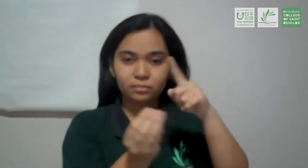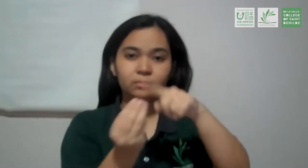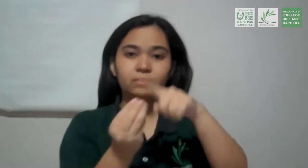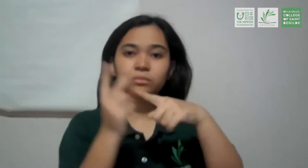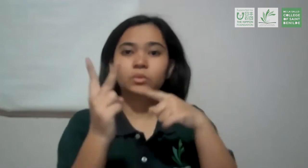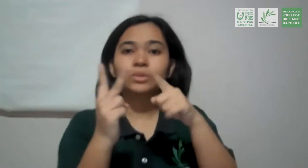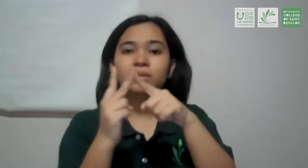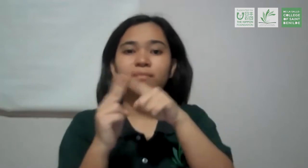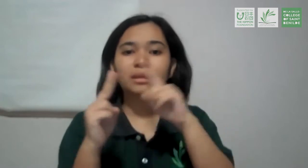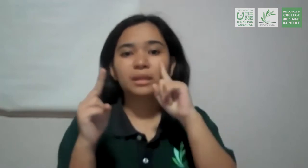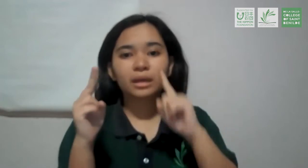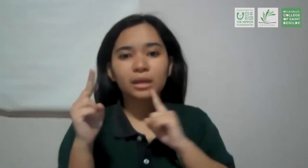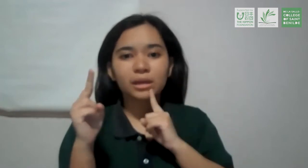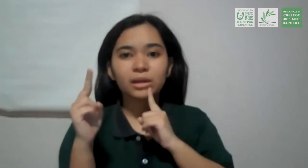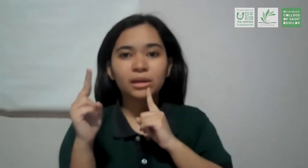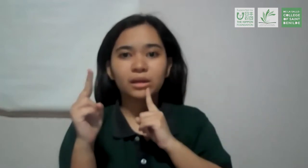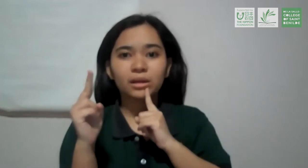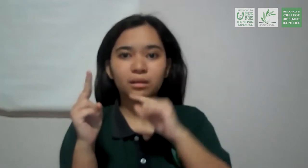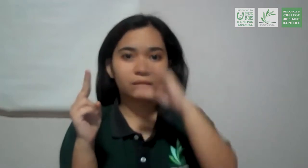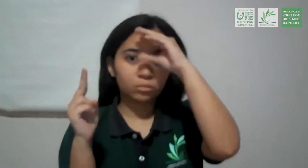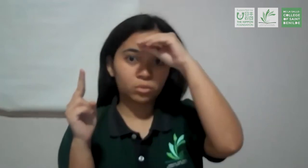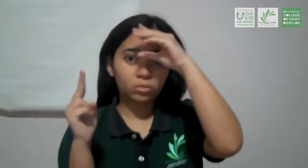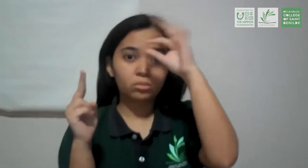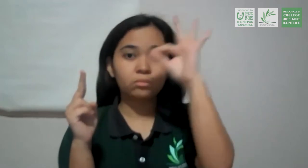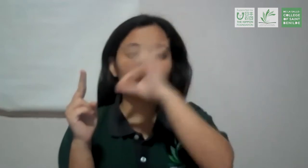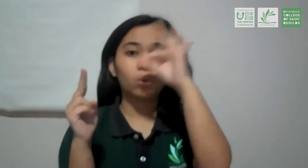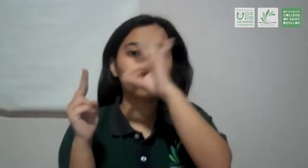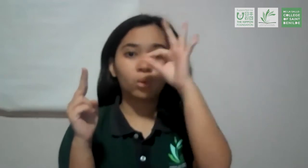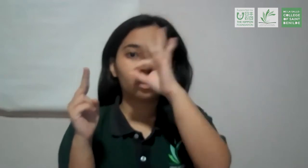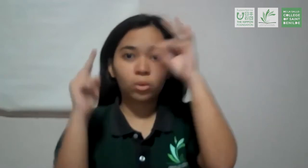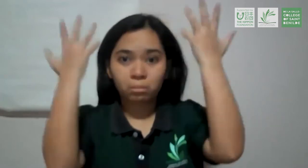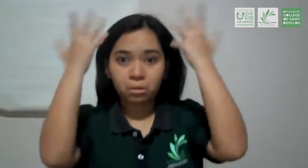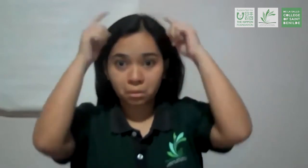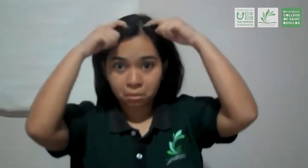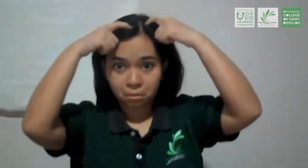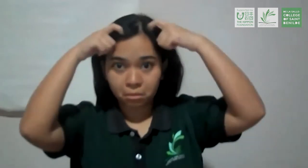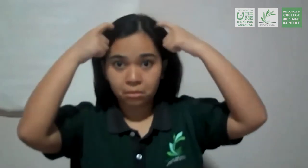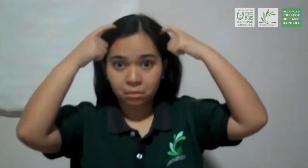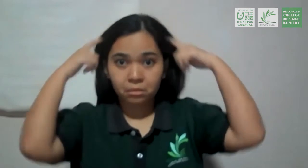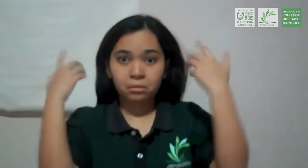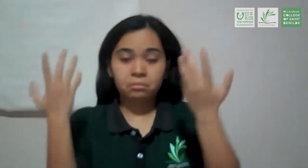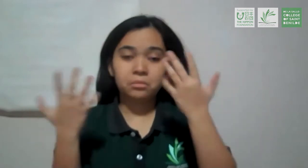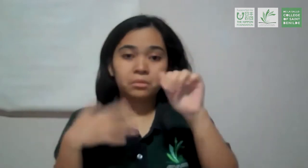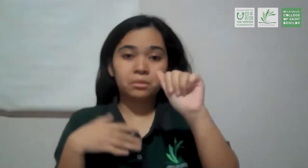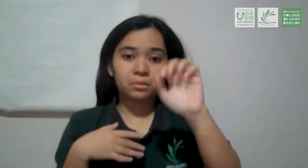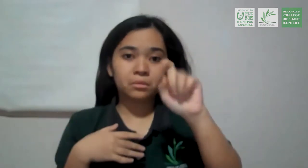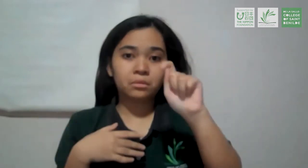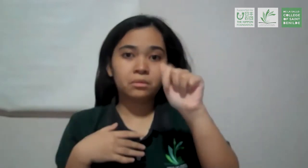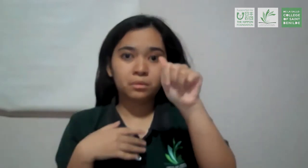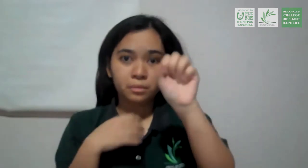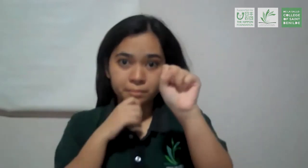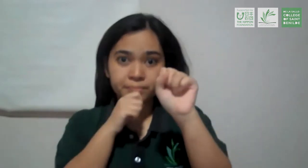A Chirno journal where there were 2 deaf boy Filipino. Mm-hmm.